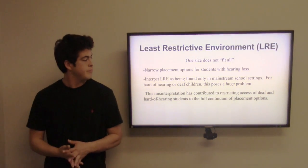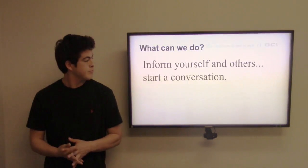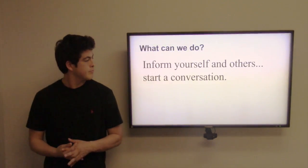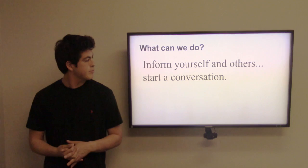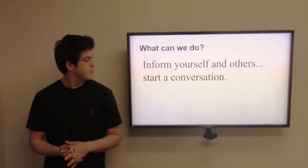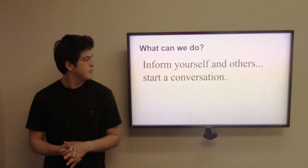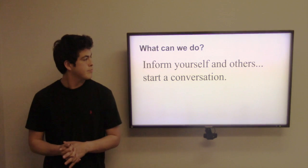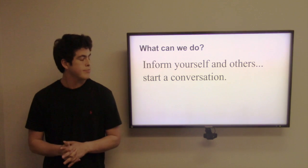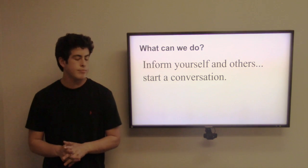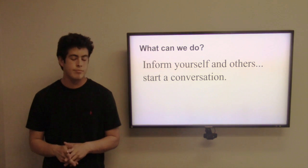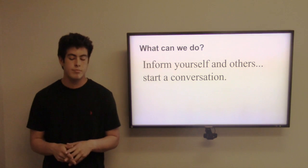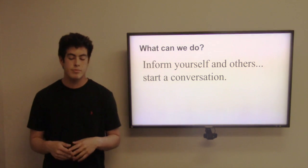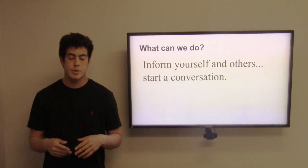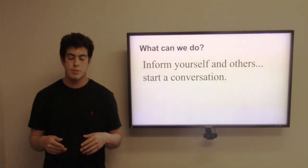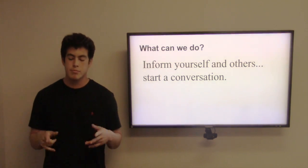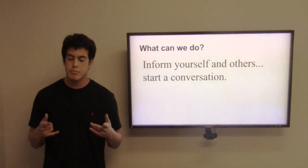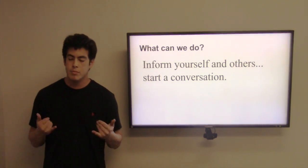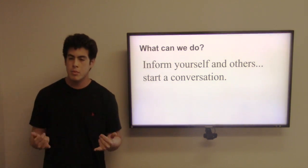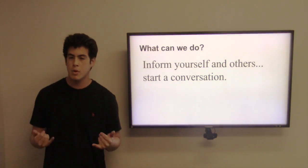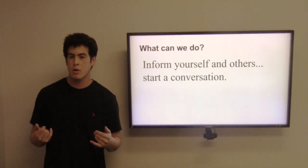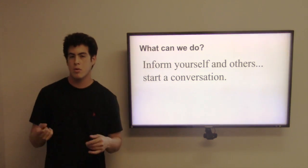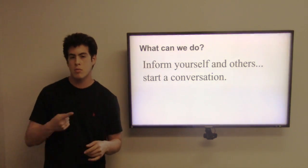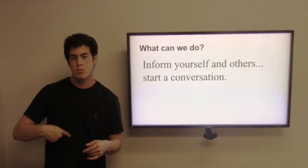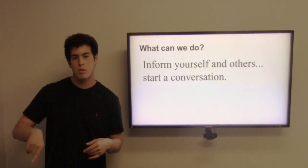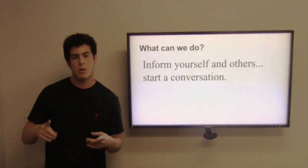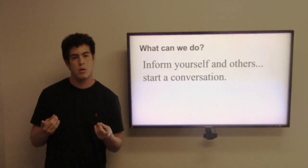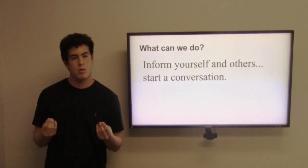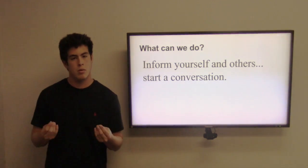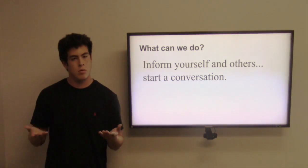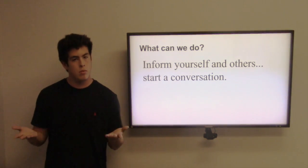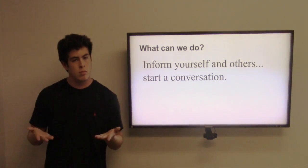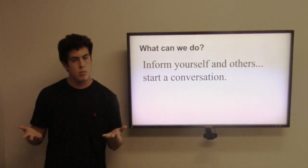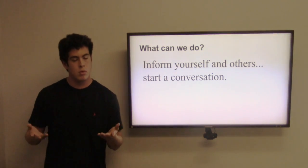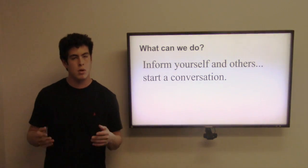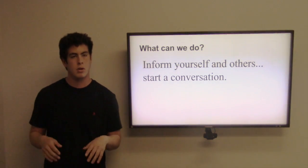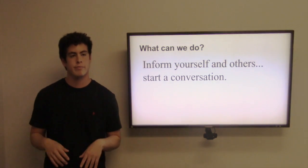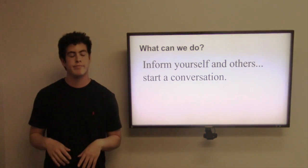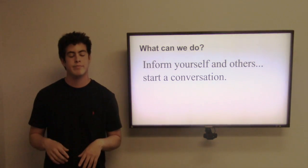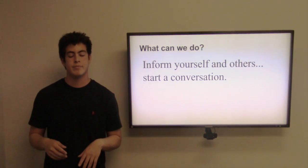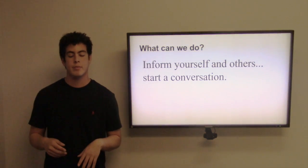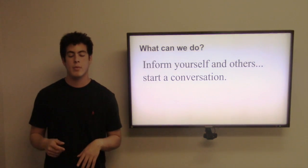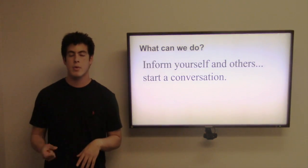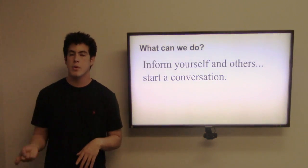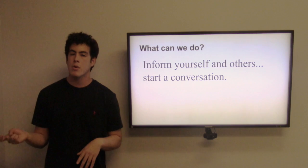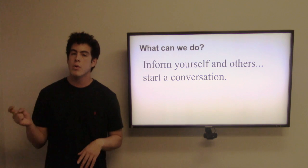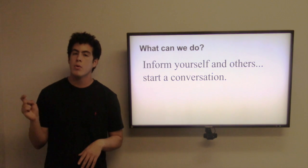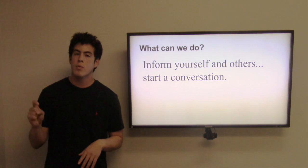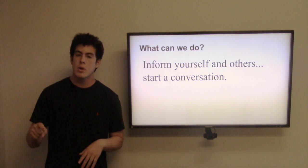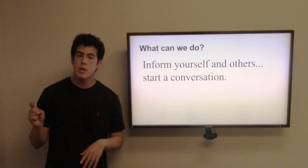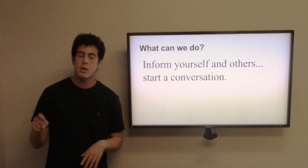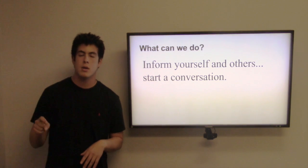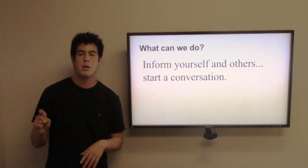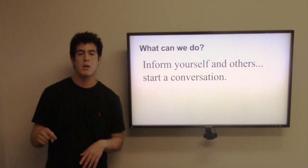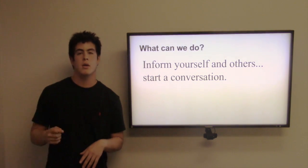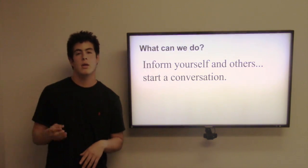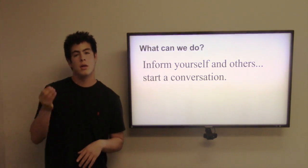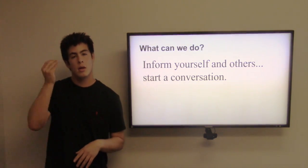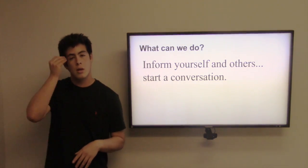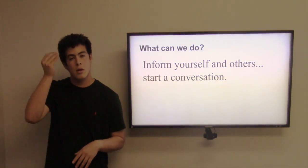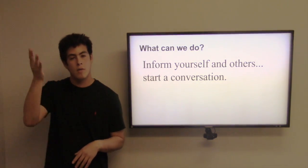educational opportunities, we need more communication. But now what can we do? We really need to first